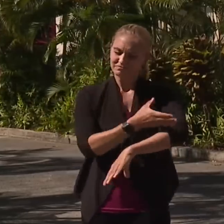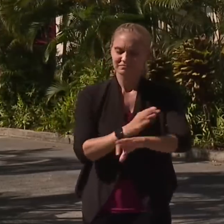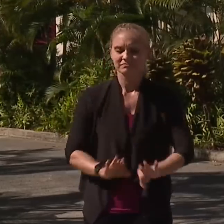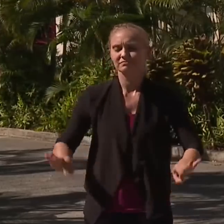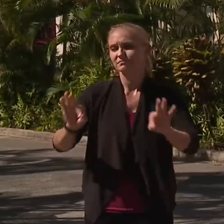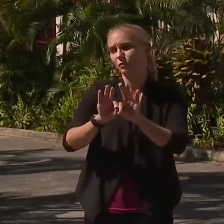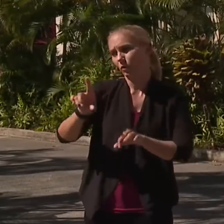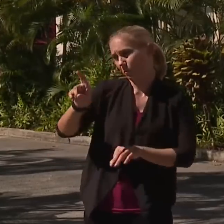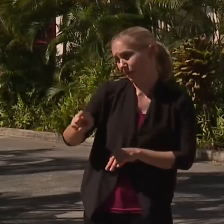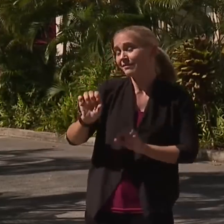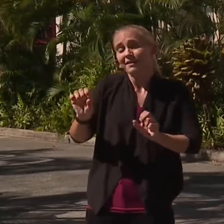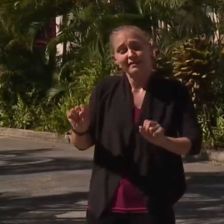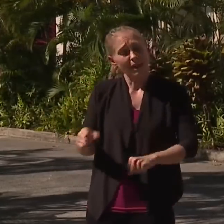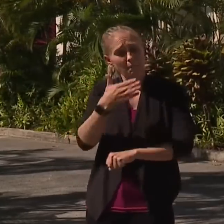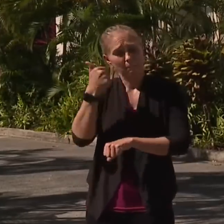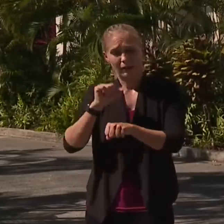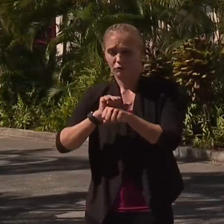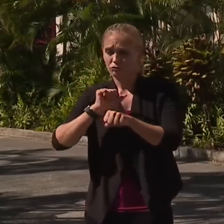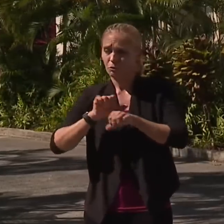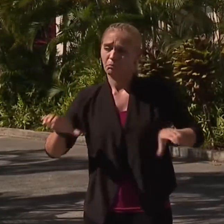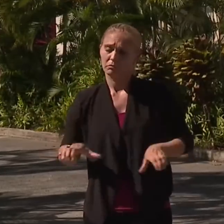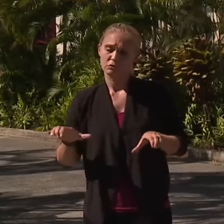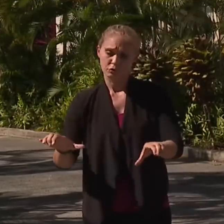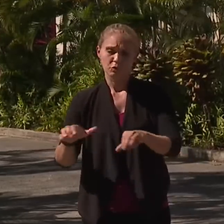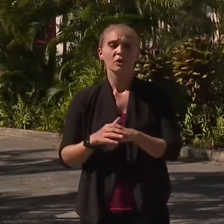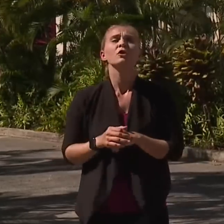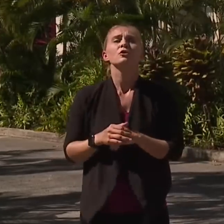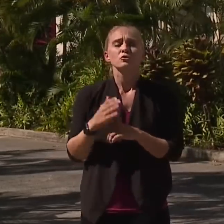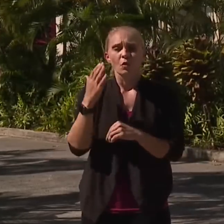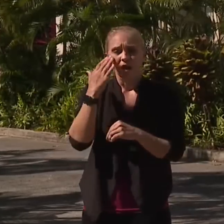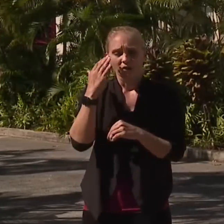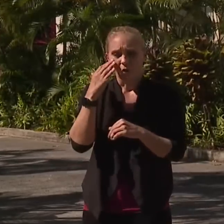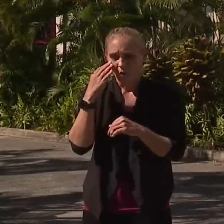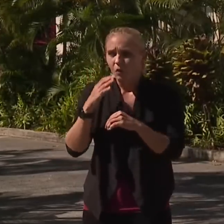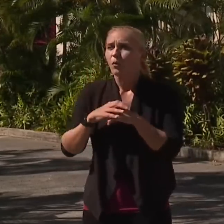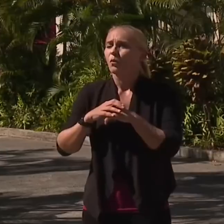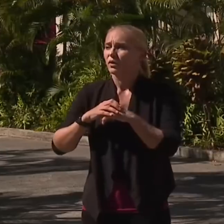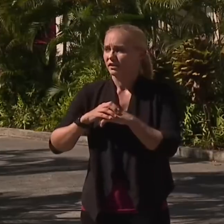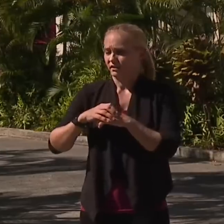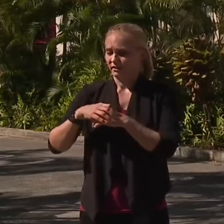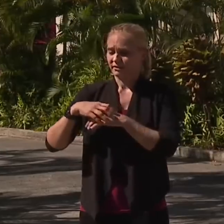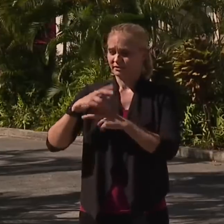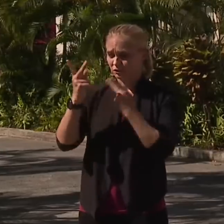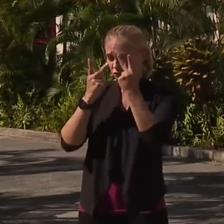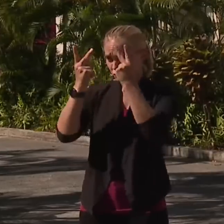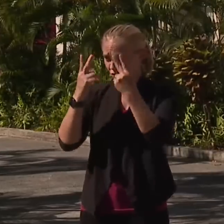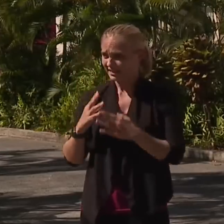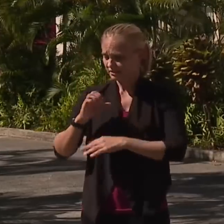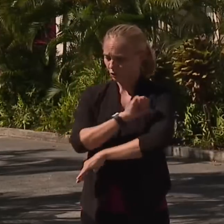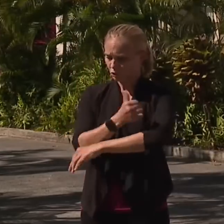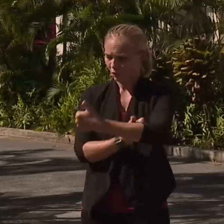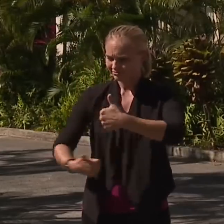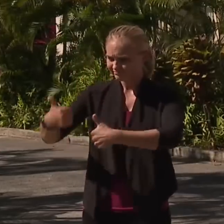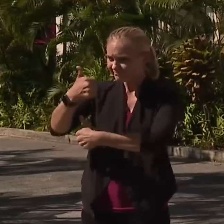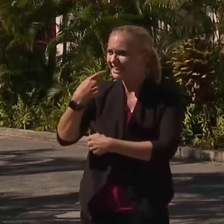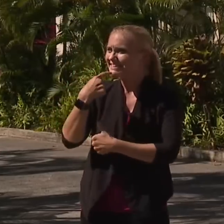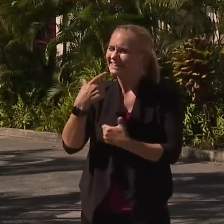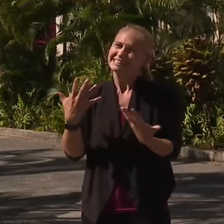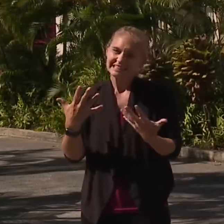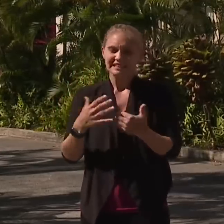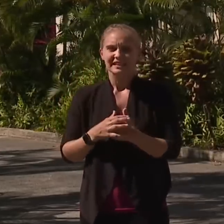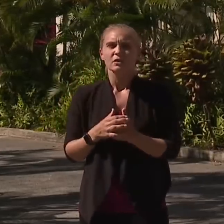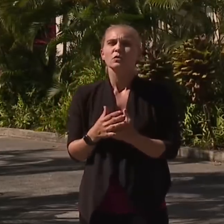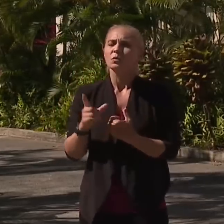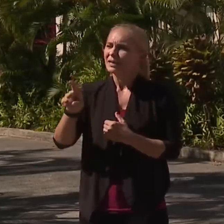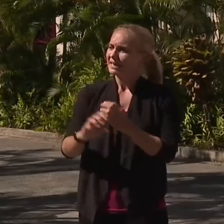all can do a better job. I do think with the new selection of the Hawaii Tourism Authority head, Dev DeFries, that we should be seeing maybe more